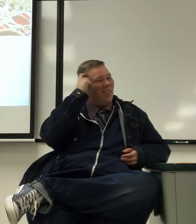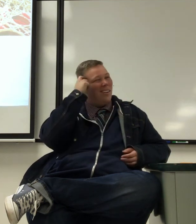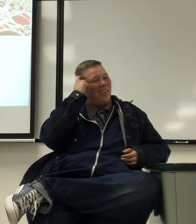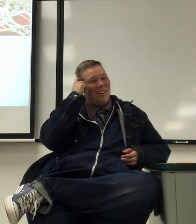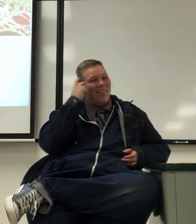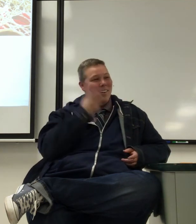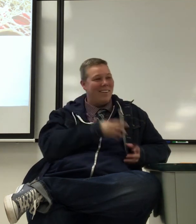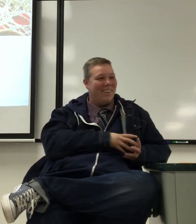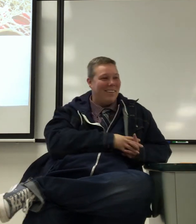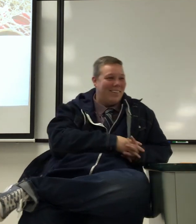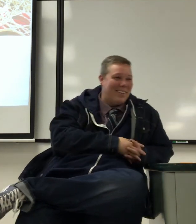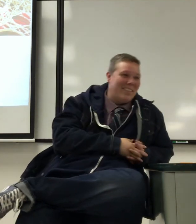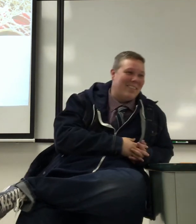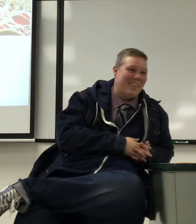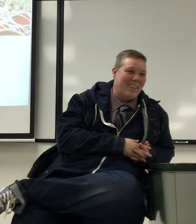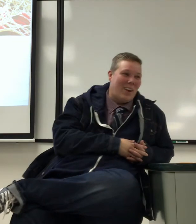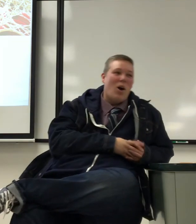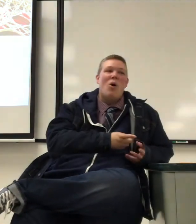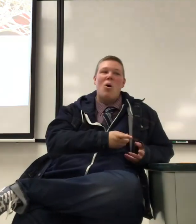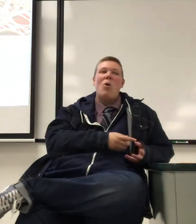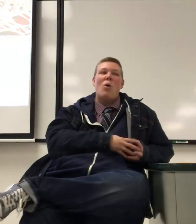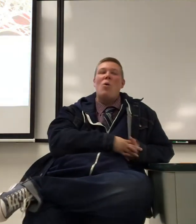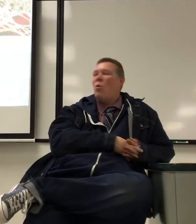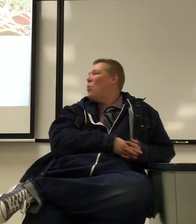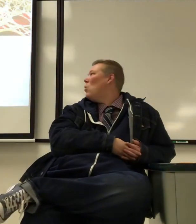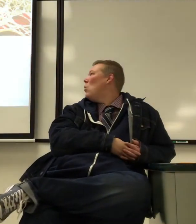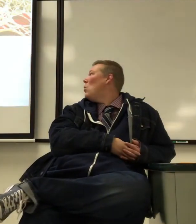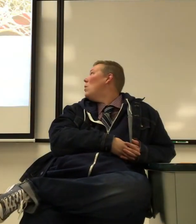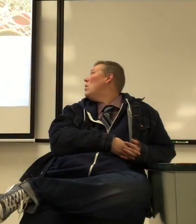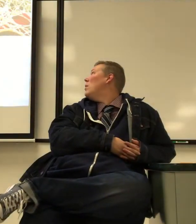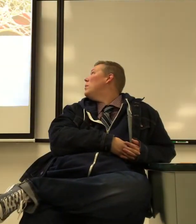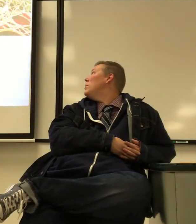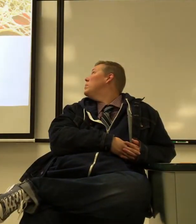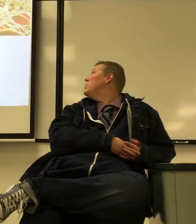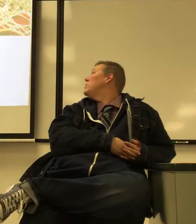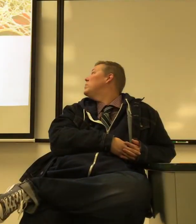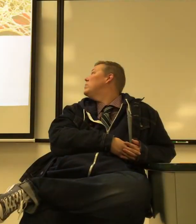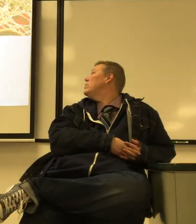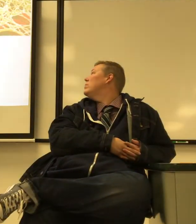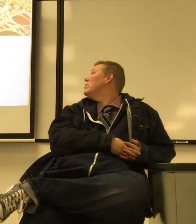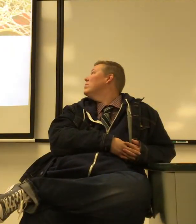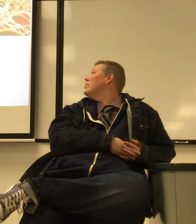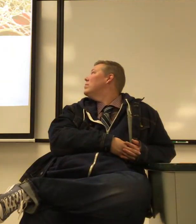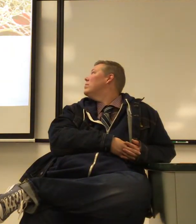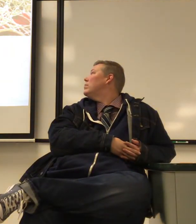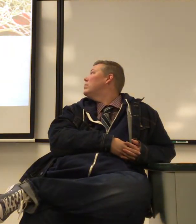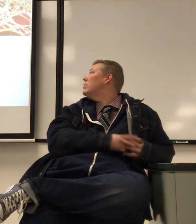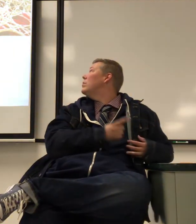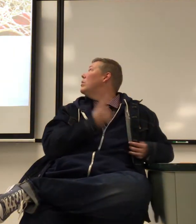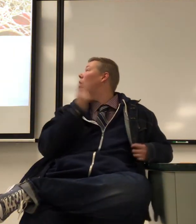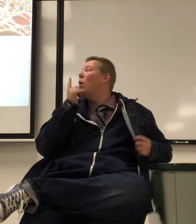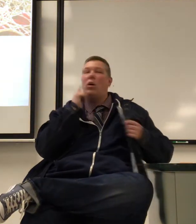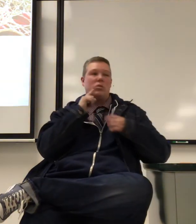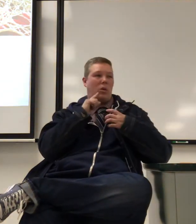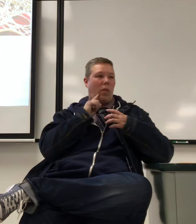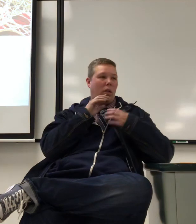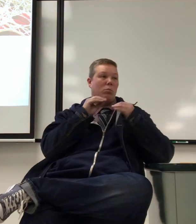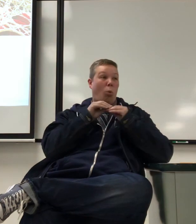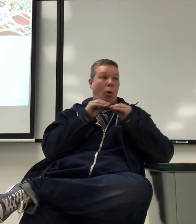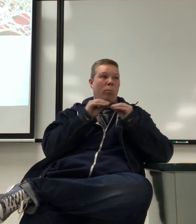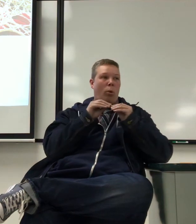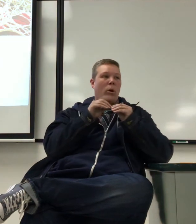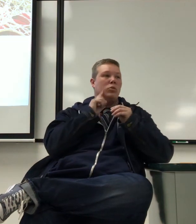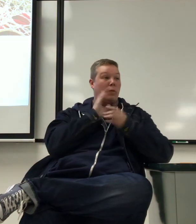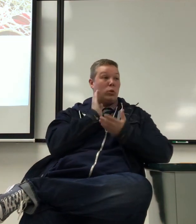get some fibrin threads fast. You get some later on that help reinforce. So you want to stop the